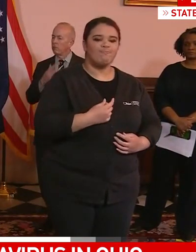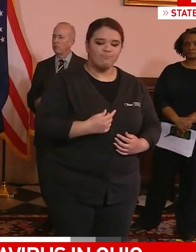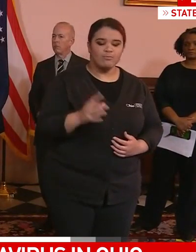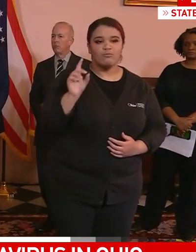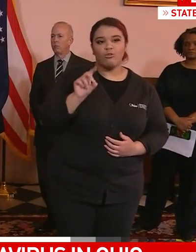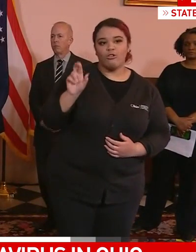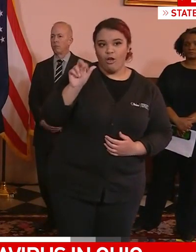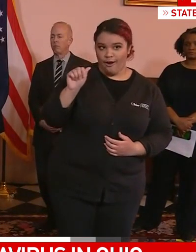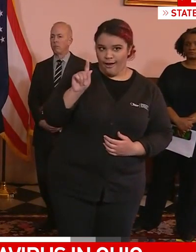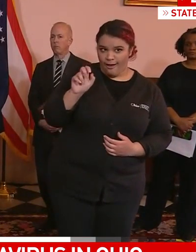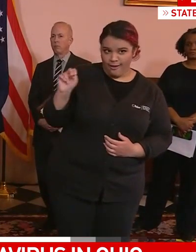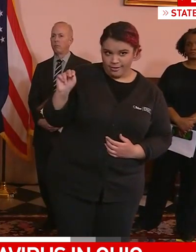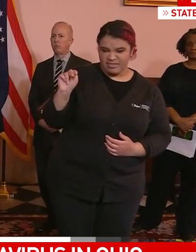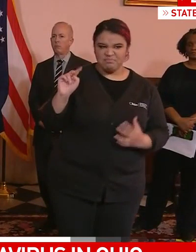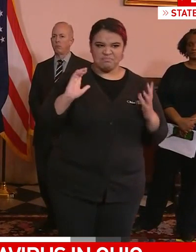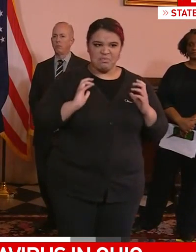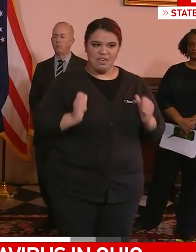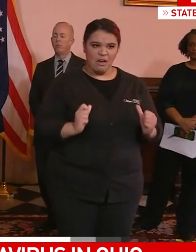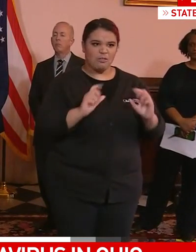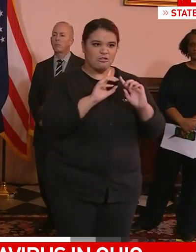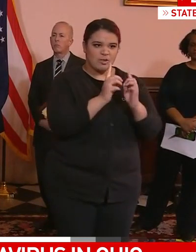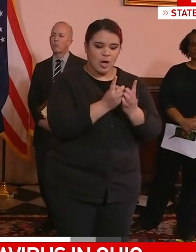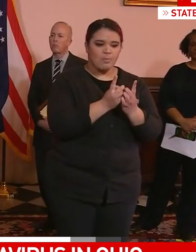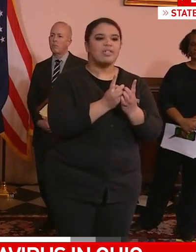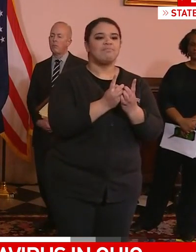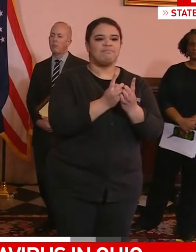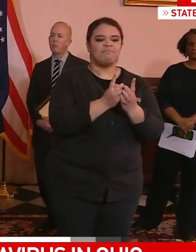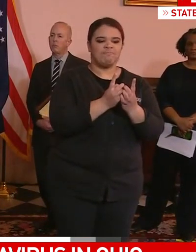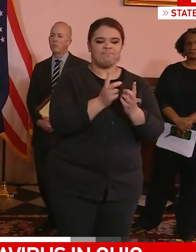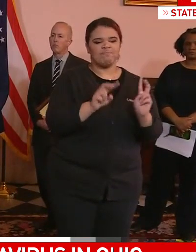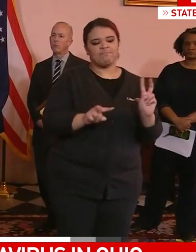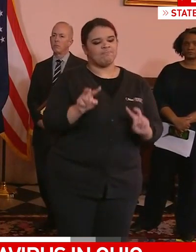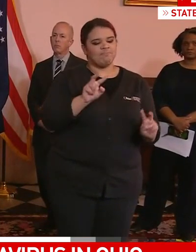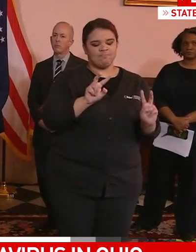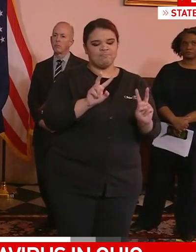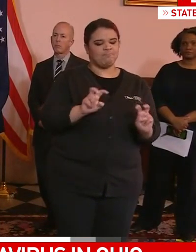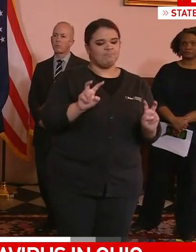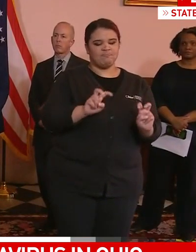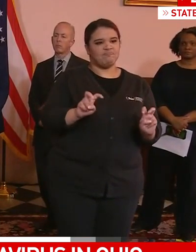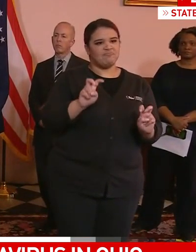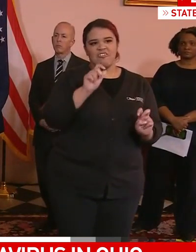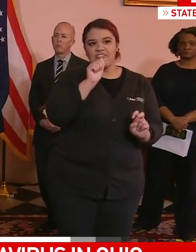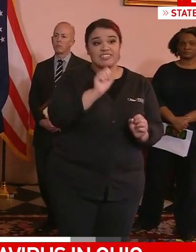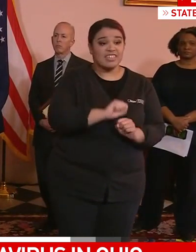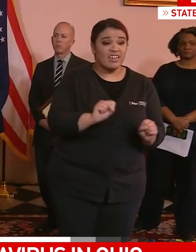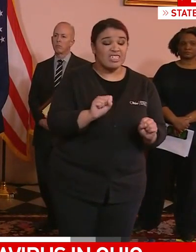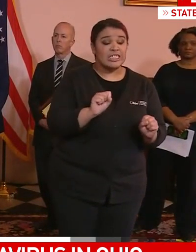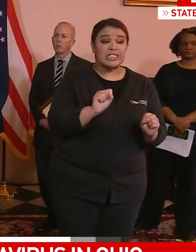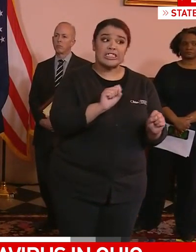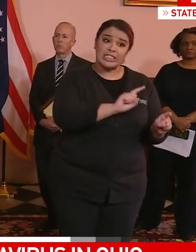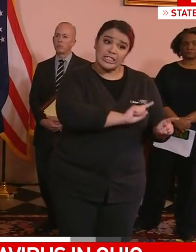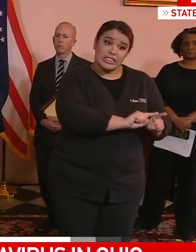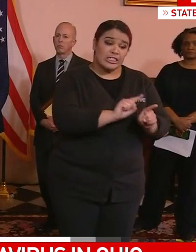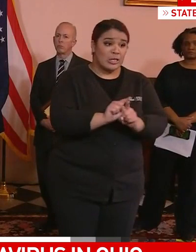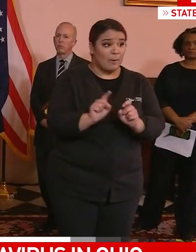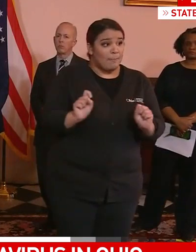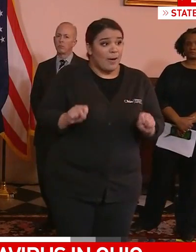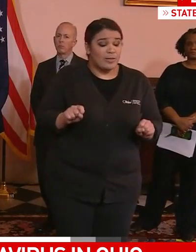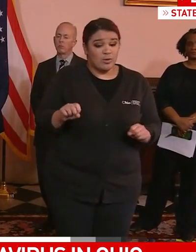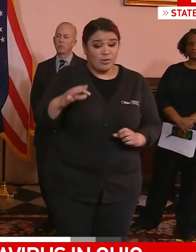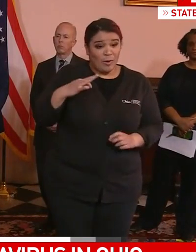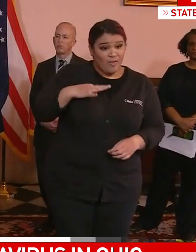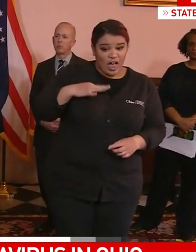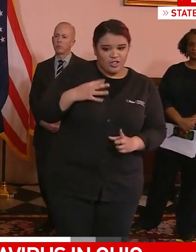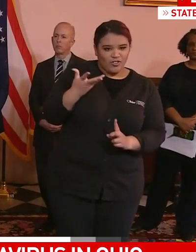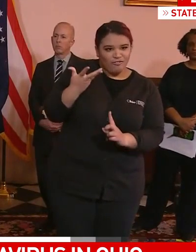safe. Conversely, we could have poll workers who also had the virus and did not know that, and did not know that they would be